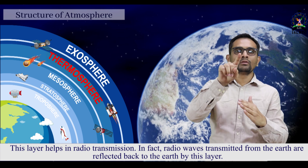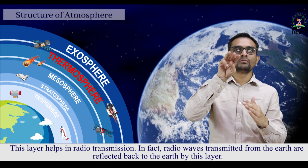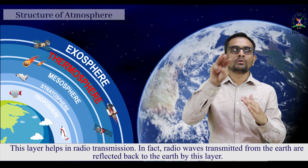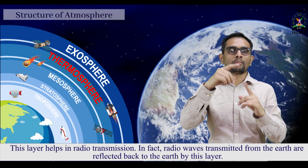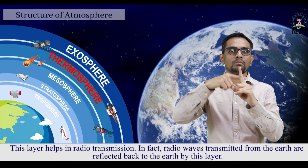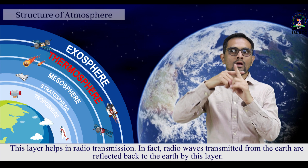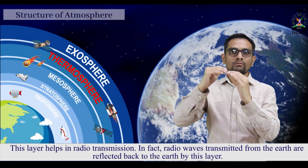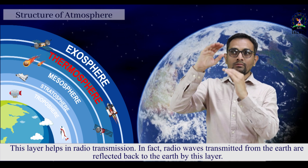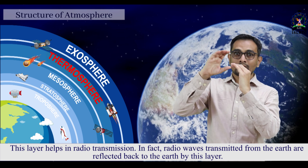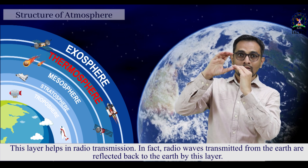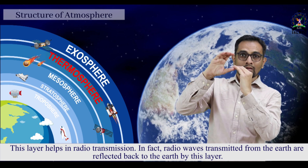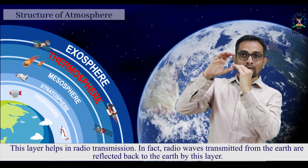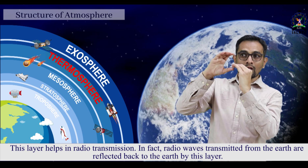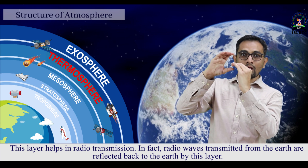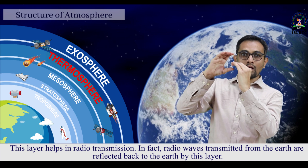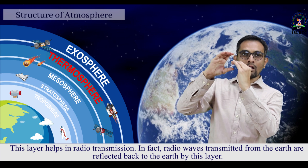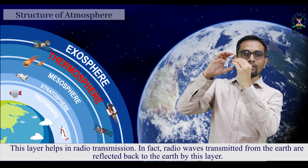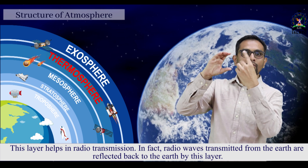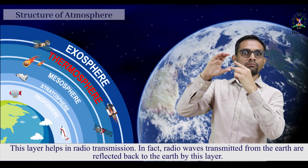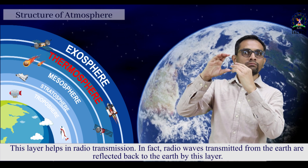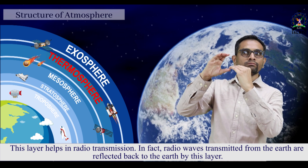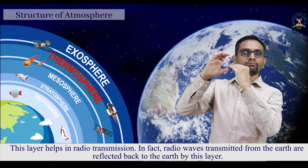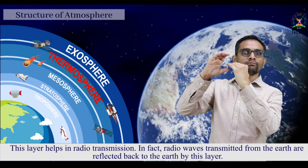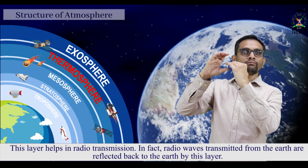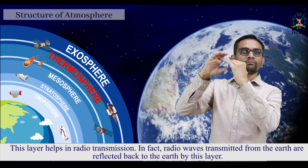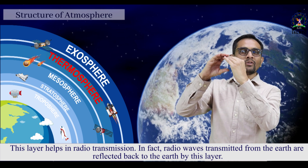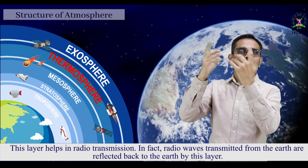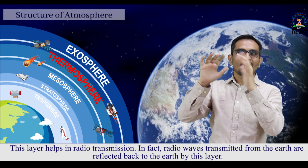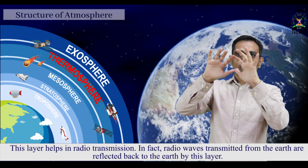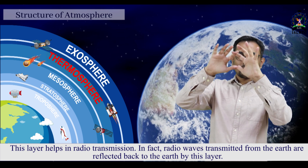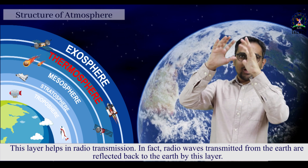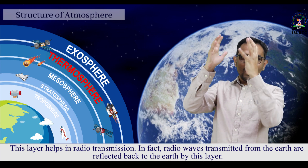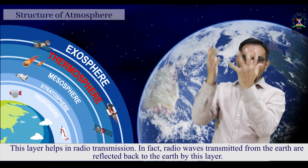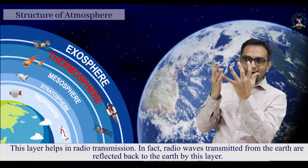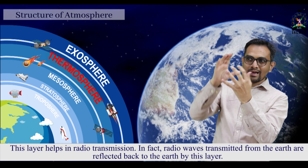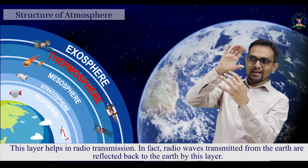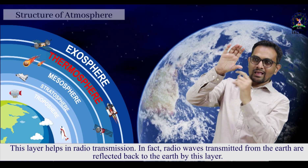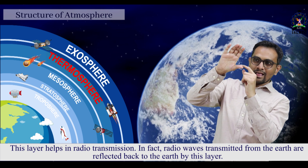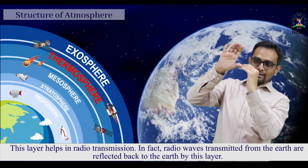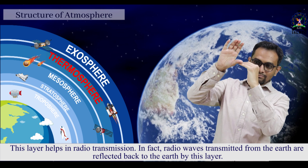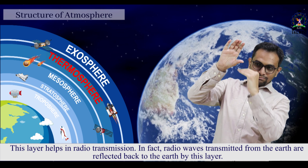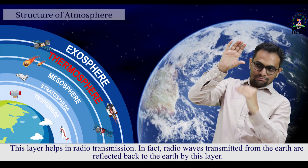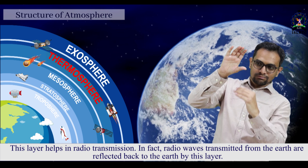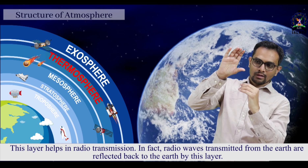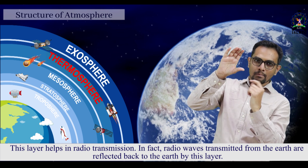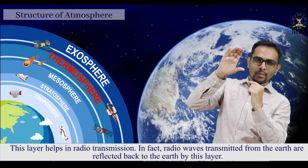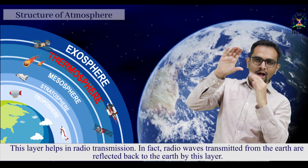This layer helps in radio transmission. In fact, the radio wave transmit from the